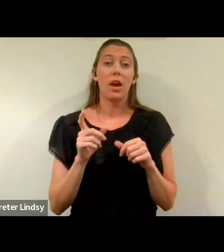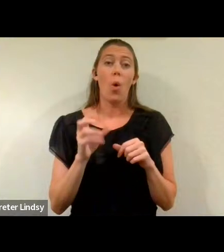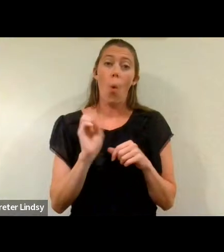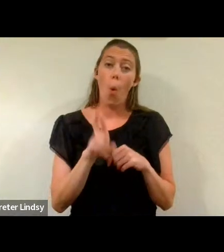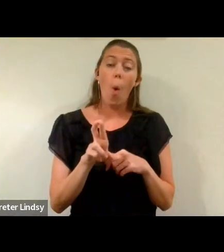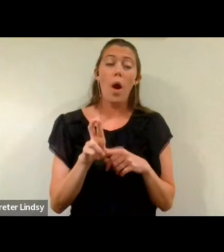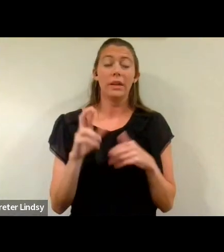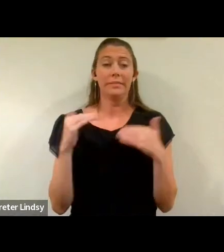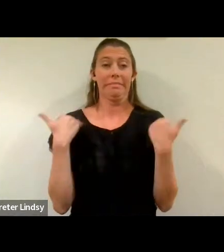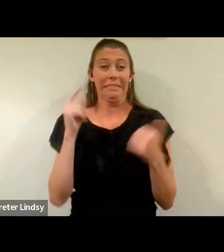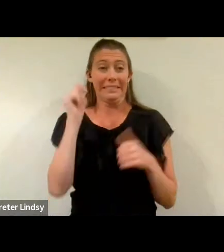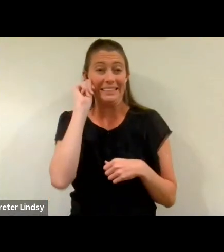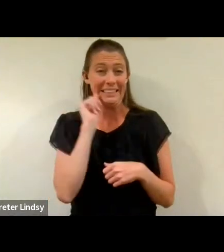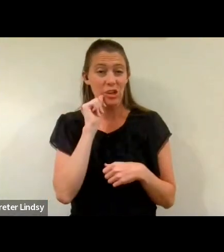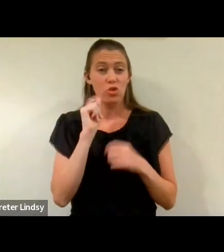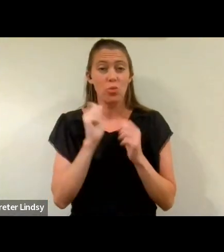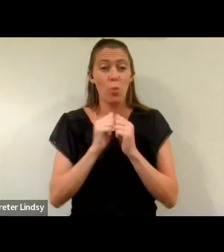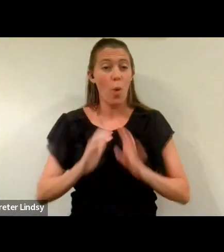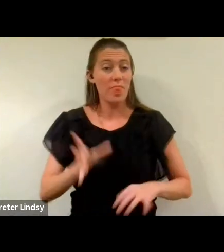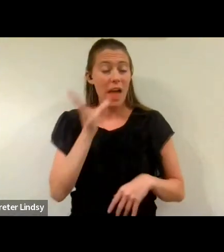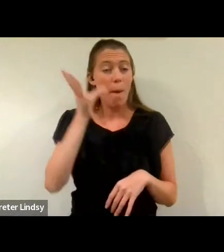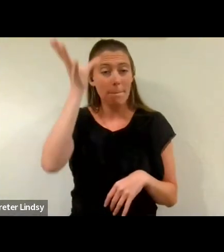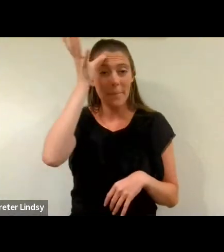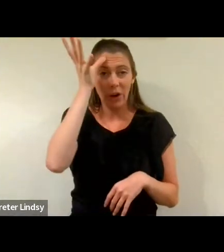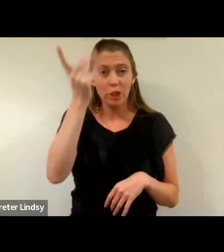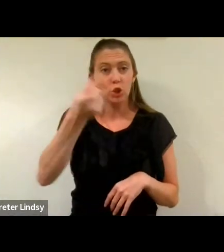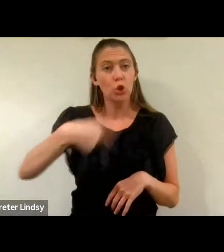for those populations that I'm describing,